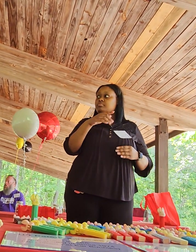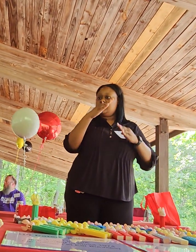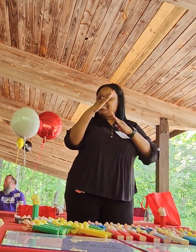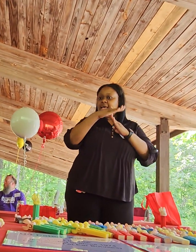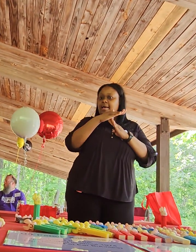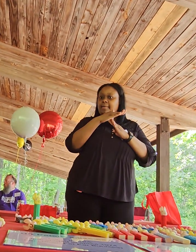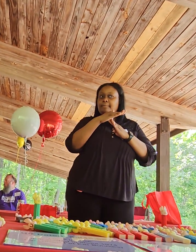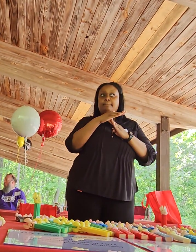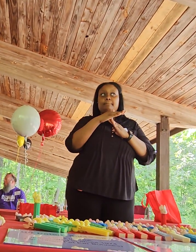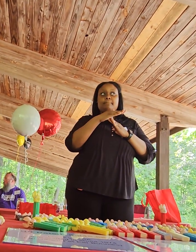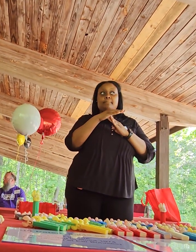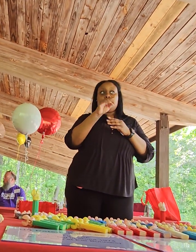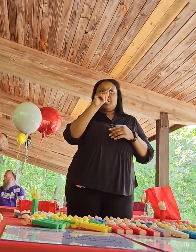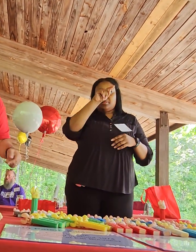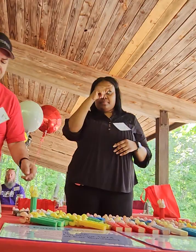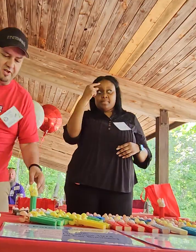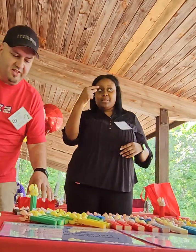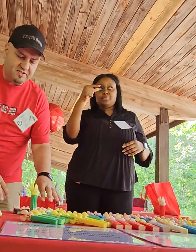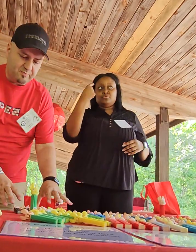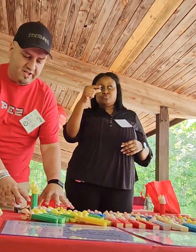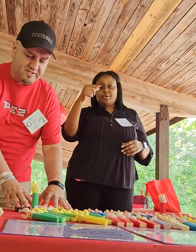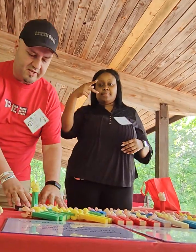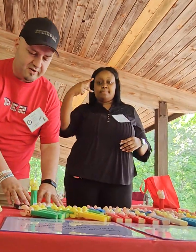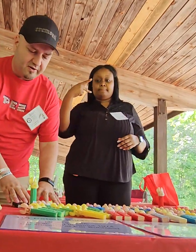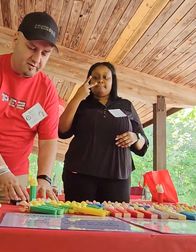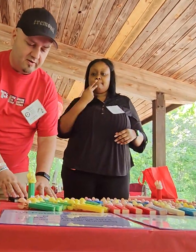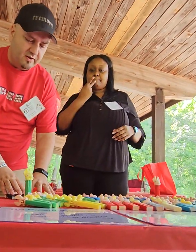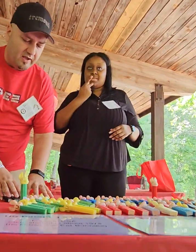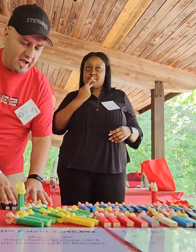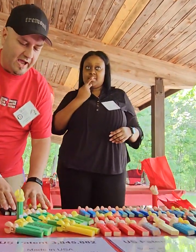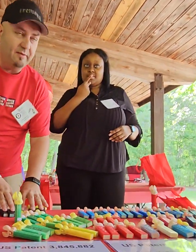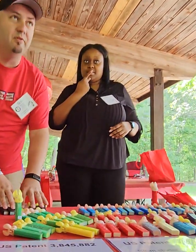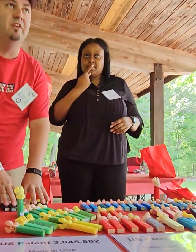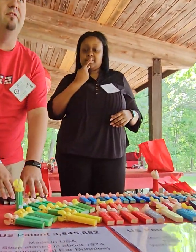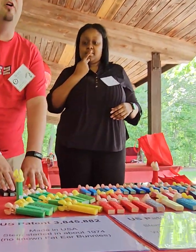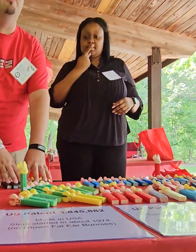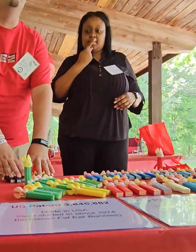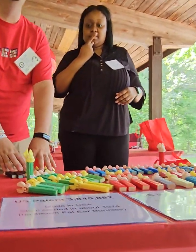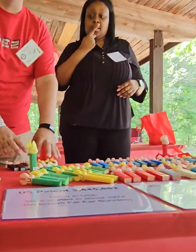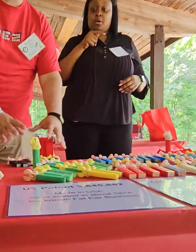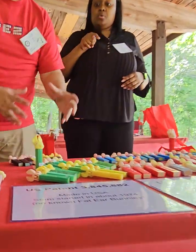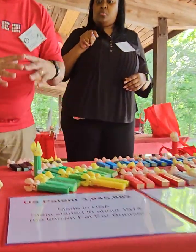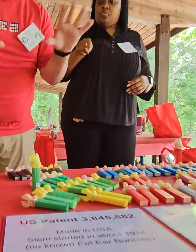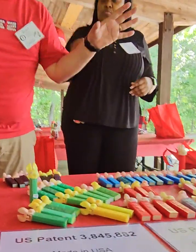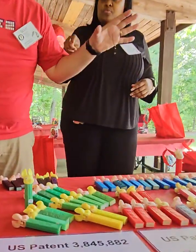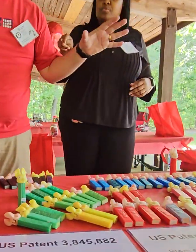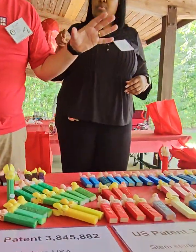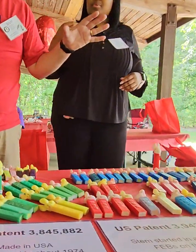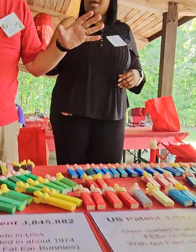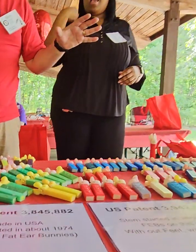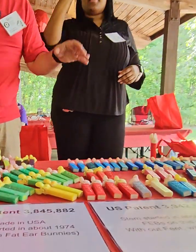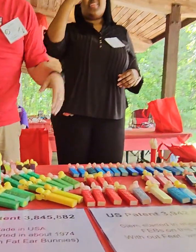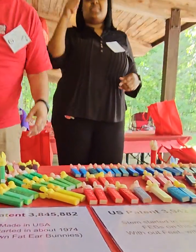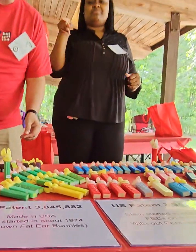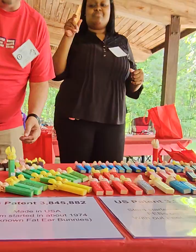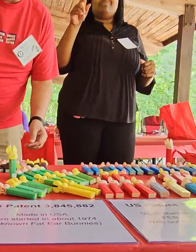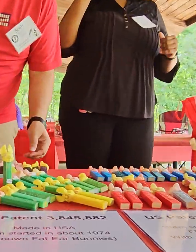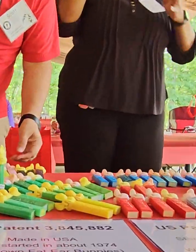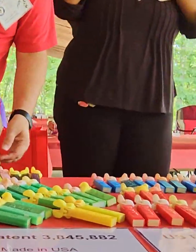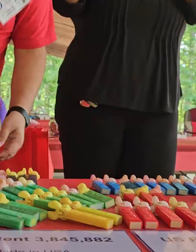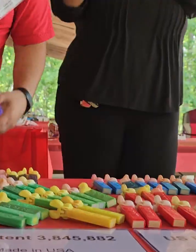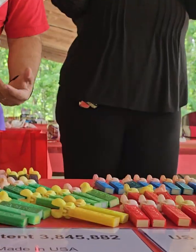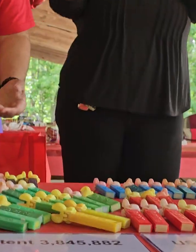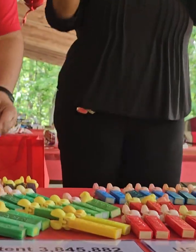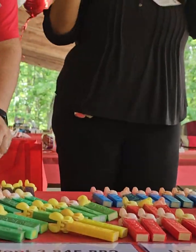actual colors, the black and the green? Oh yeah, and the thank you. pink? So these here, I believe are fantasy. They're not actual Legit.